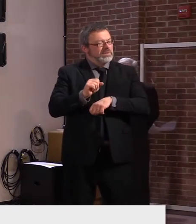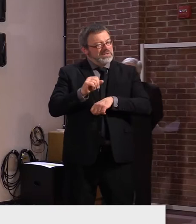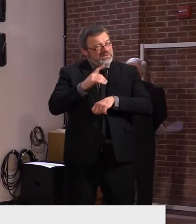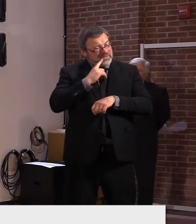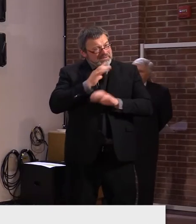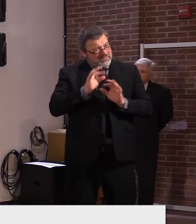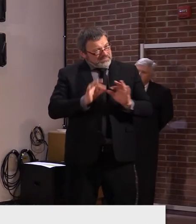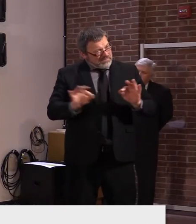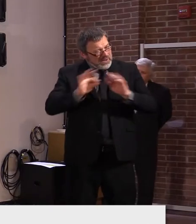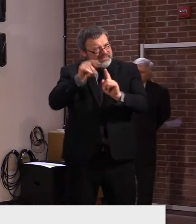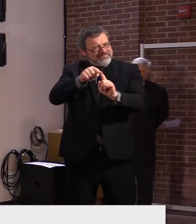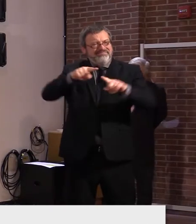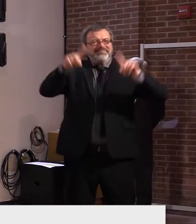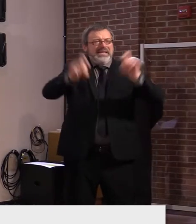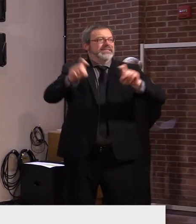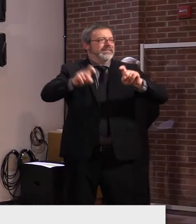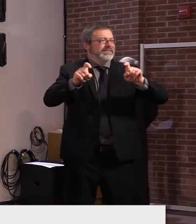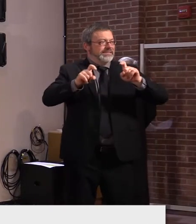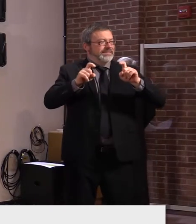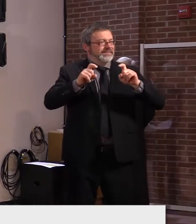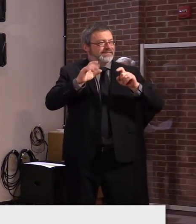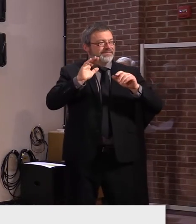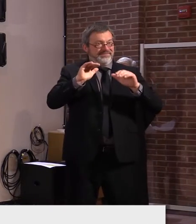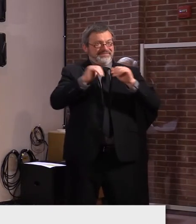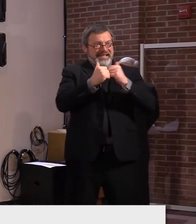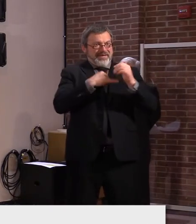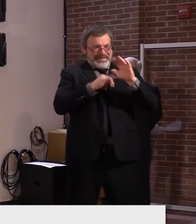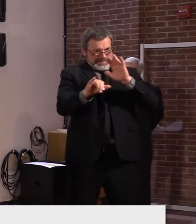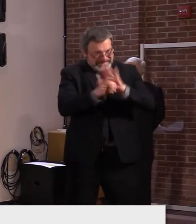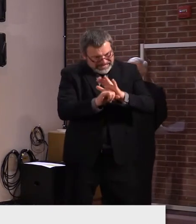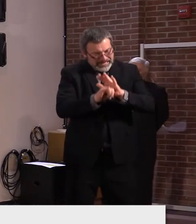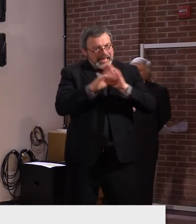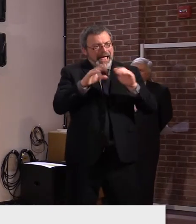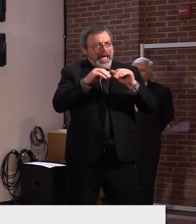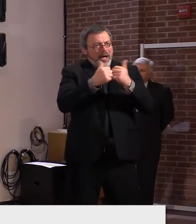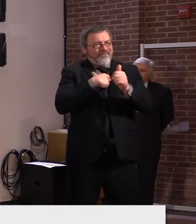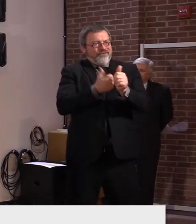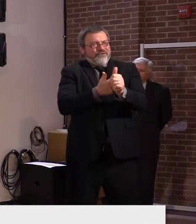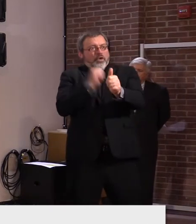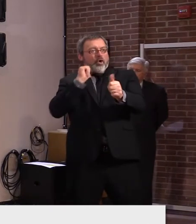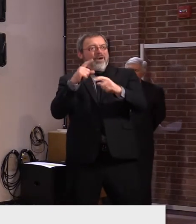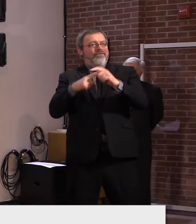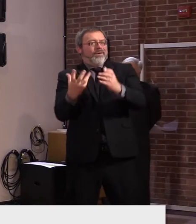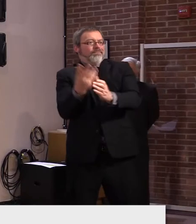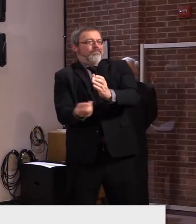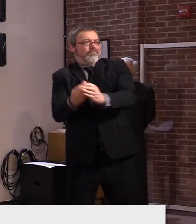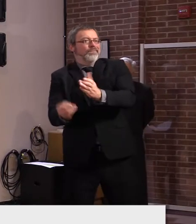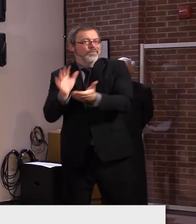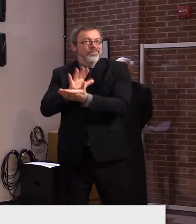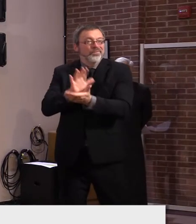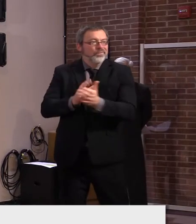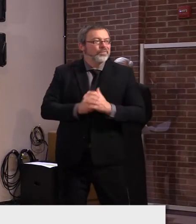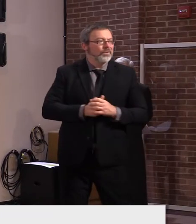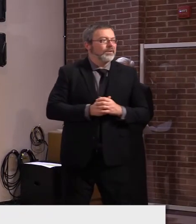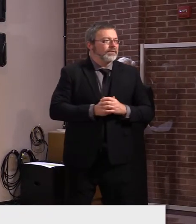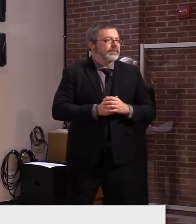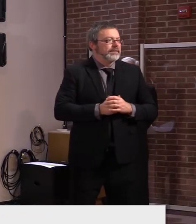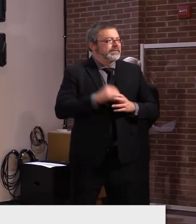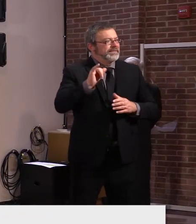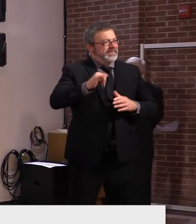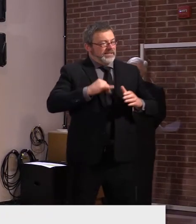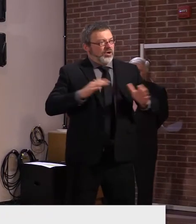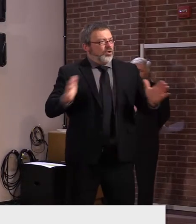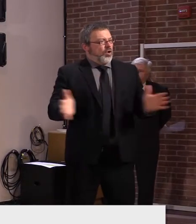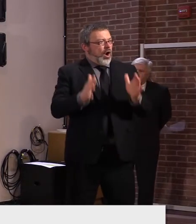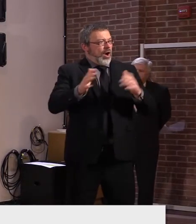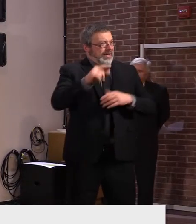can lead to fewer students being out of school. Our challenge will be to support schools to enact testing programs while they're doing everything else at the same